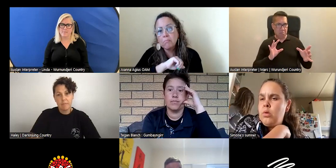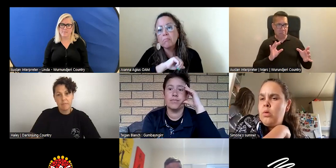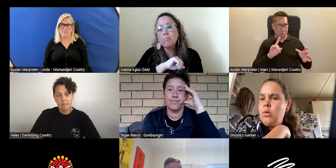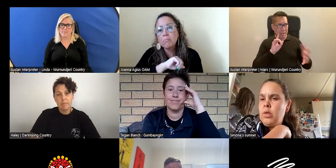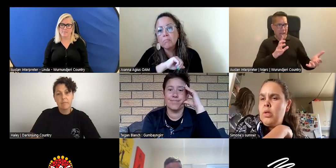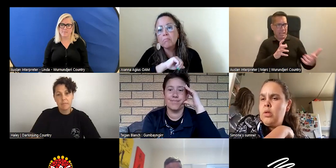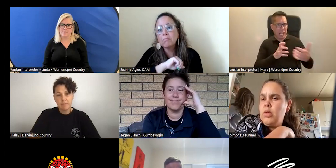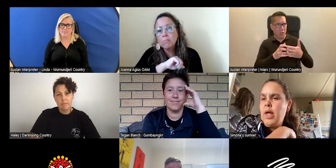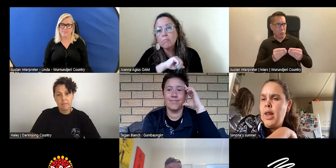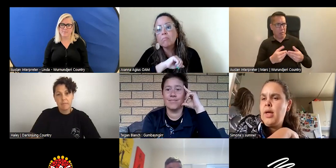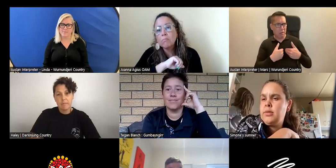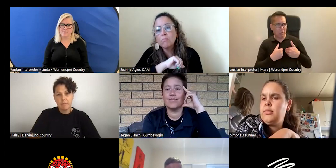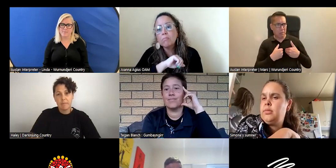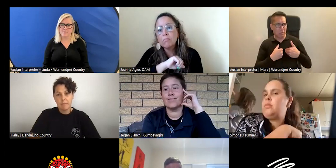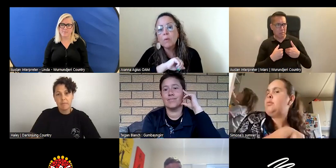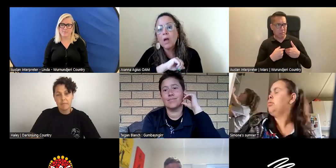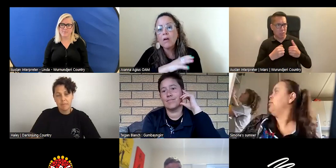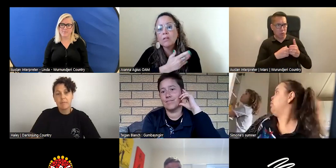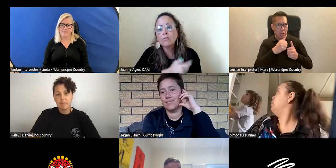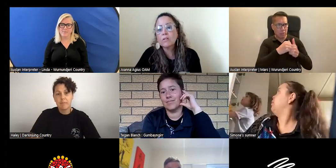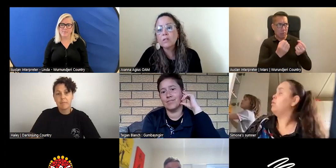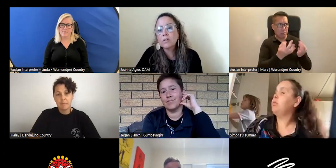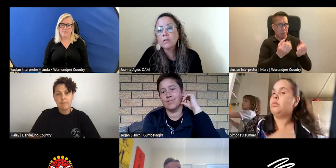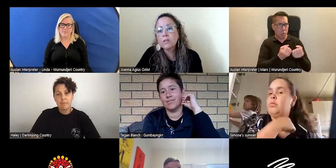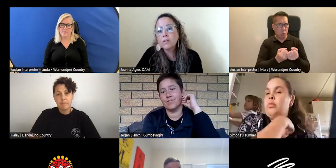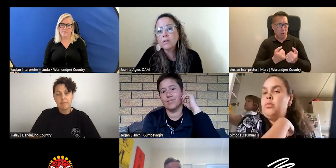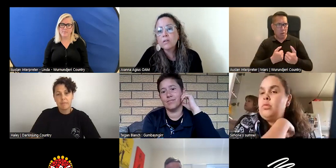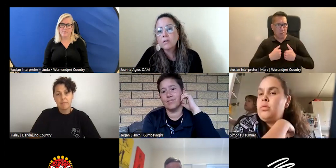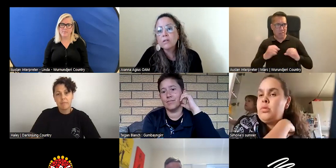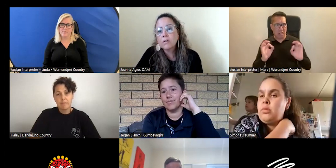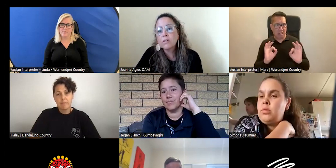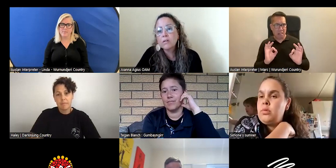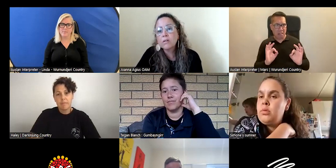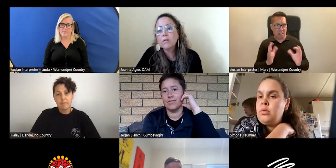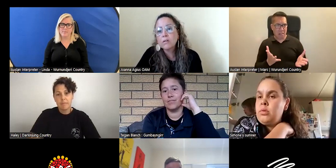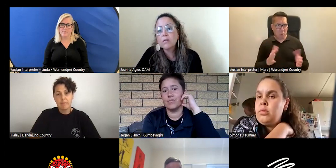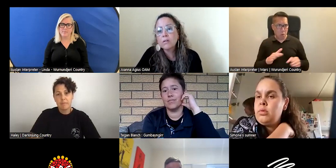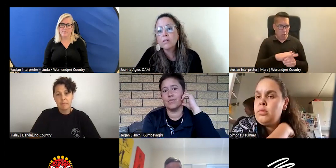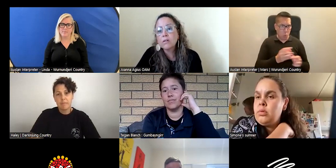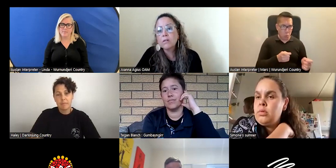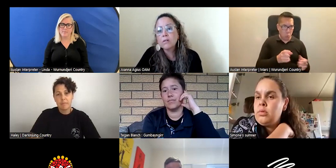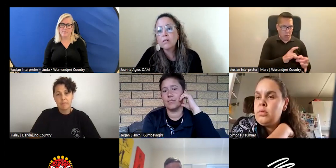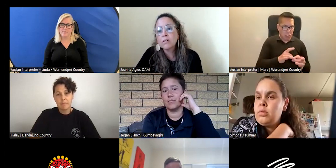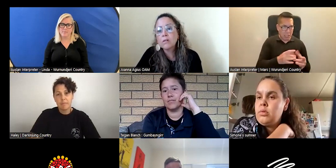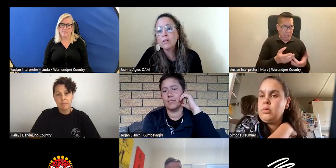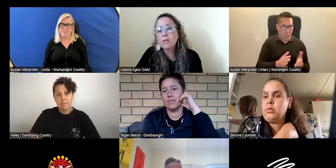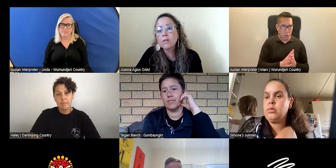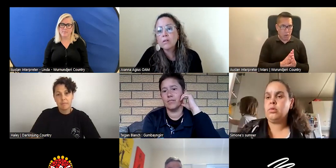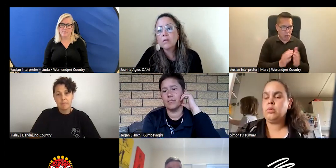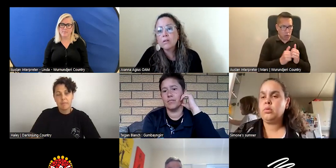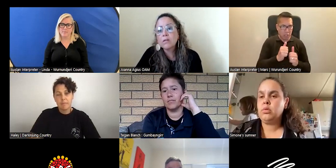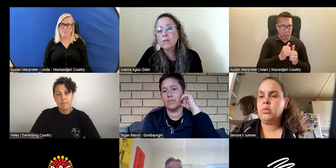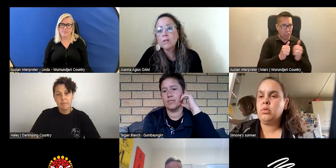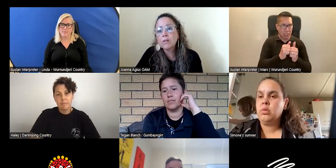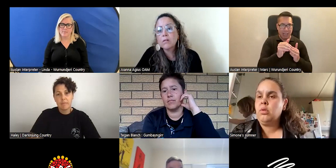local solutions. They've got no structure to support local coordination. They've got no infrastructure to lead their